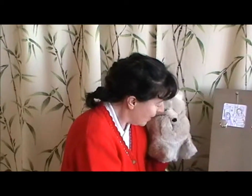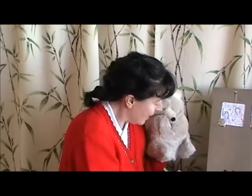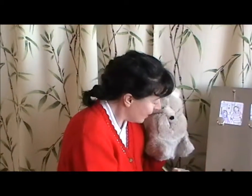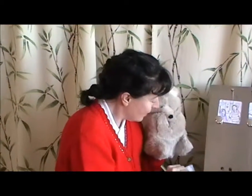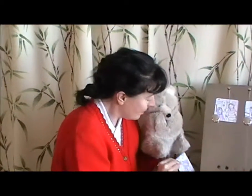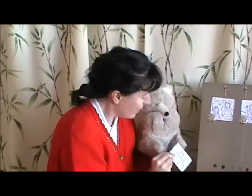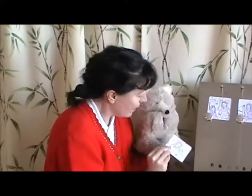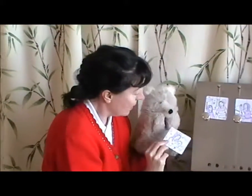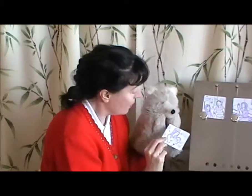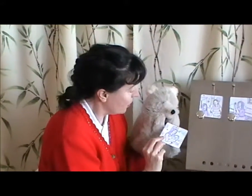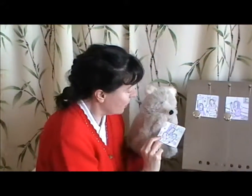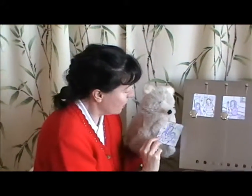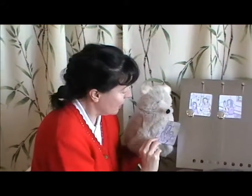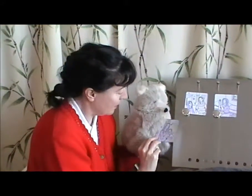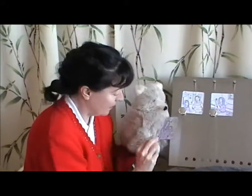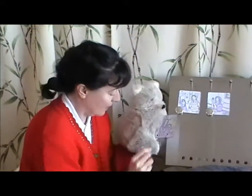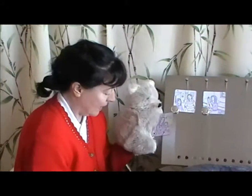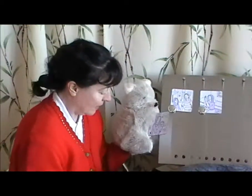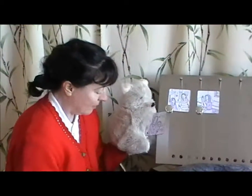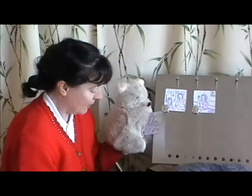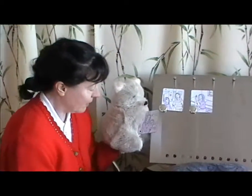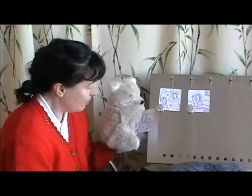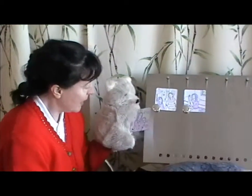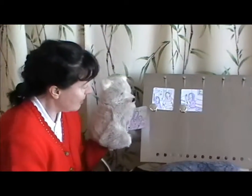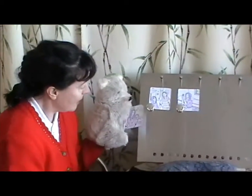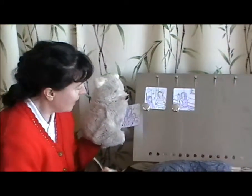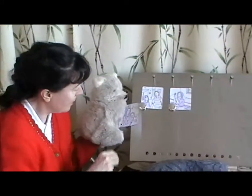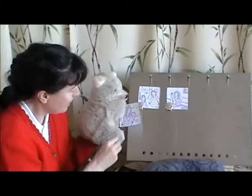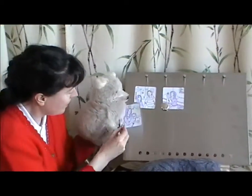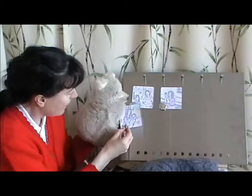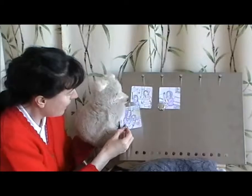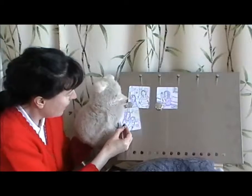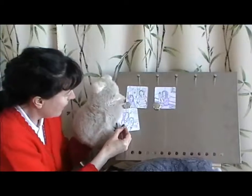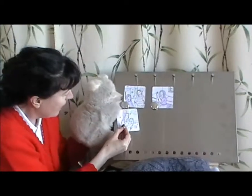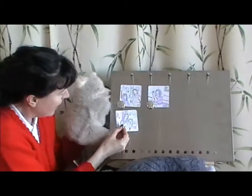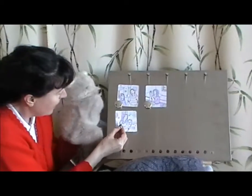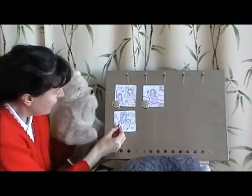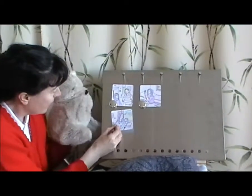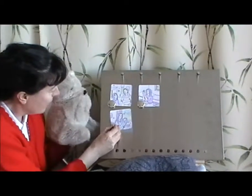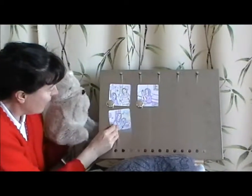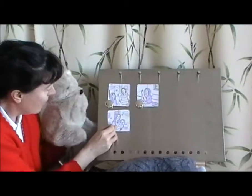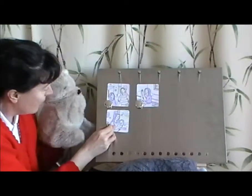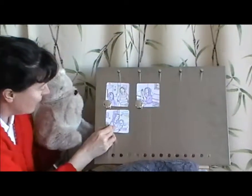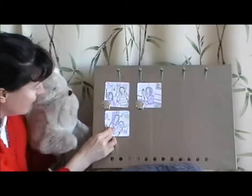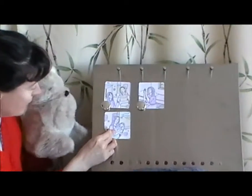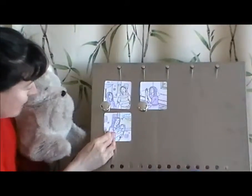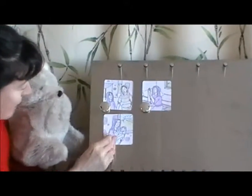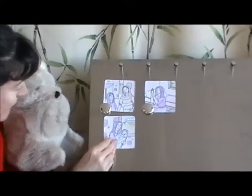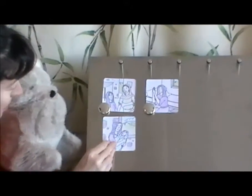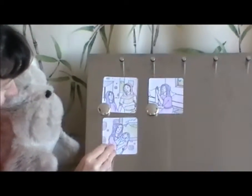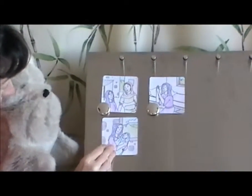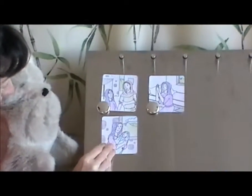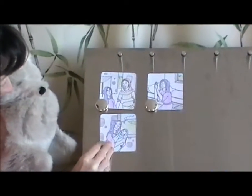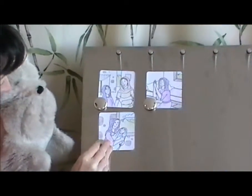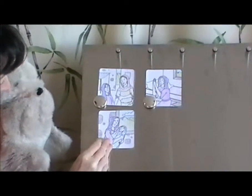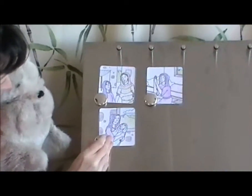birth to a special baby. And she called the baby